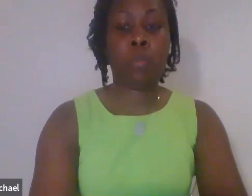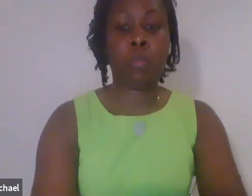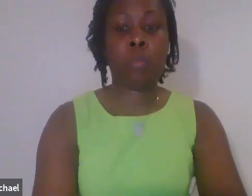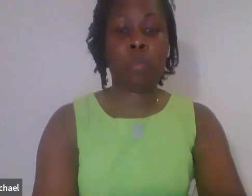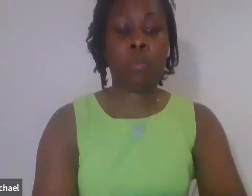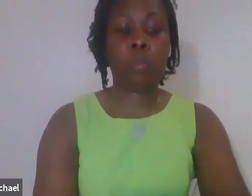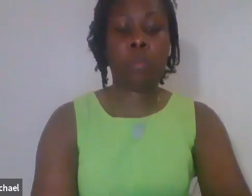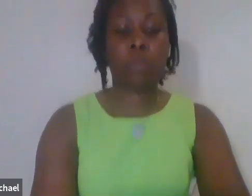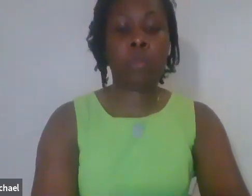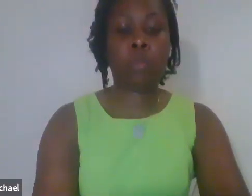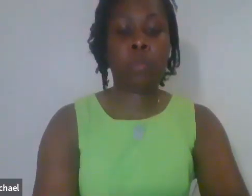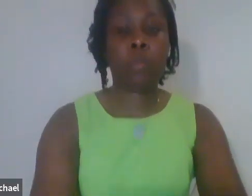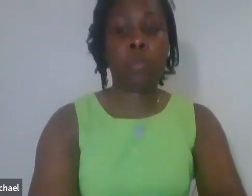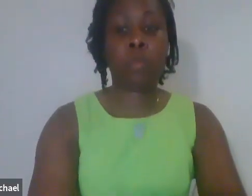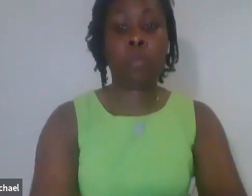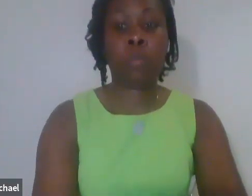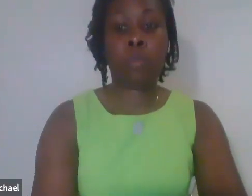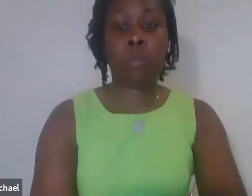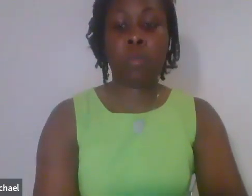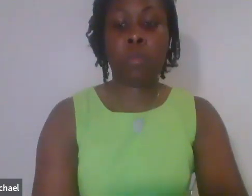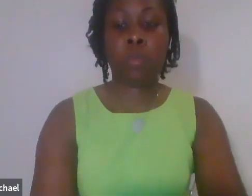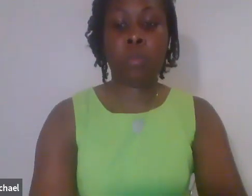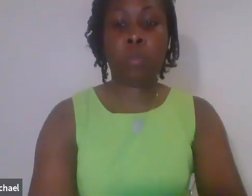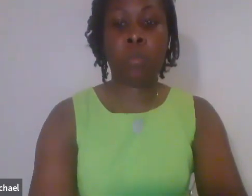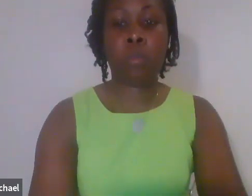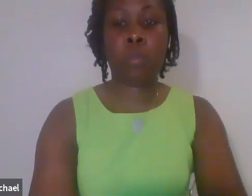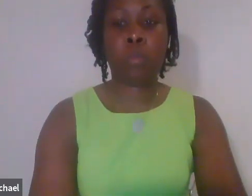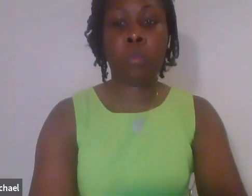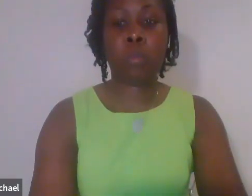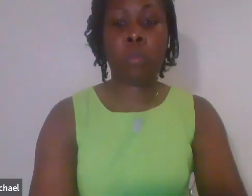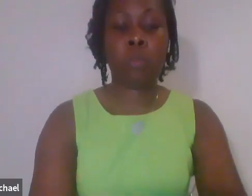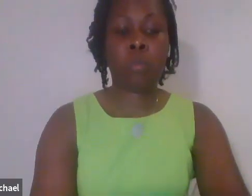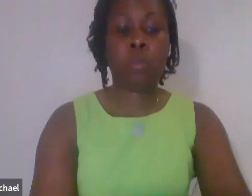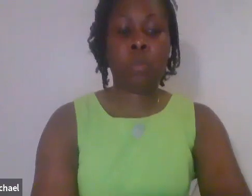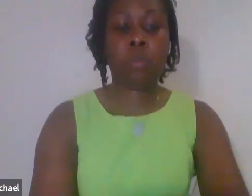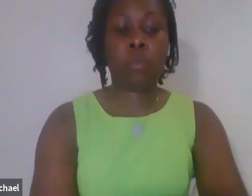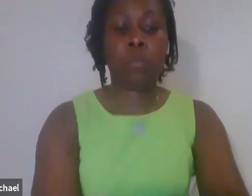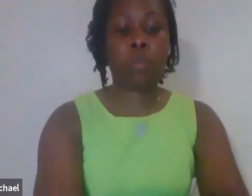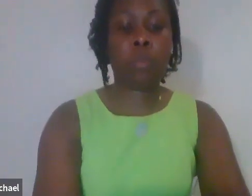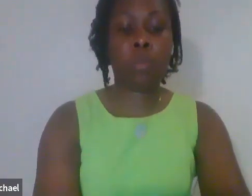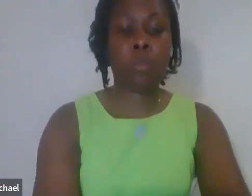up. The class noisemakers, Toby, today you're not speaking. Are you in